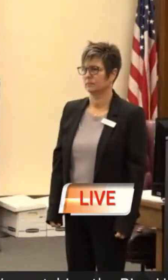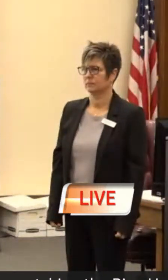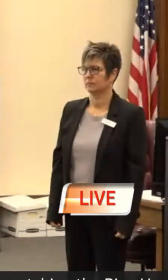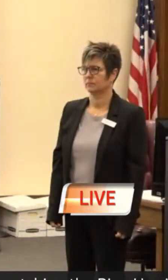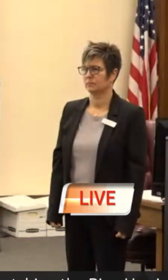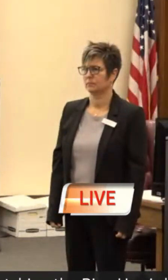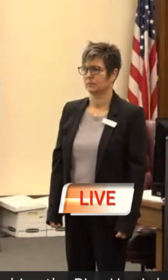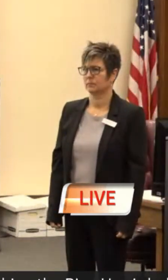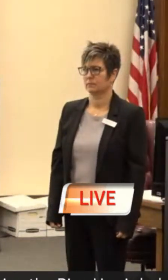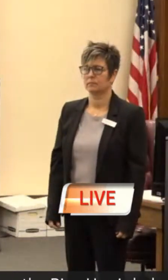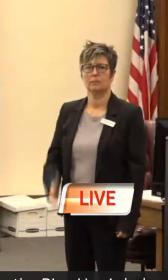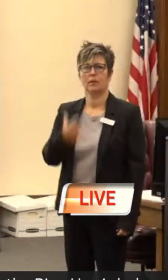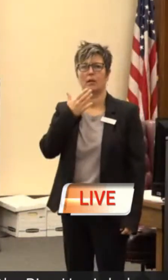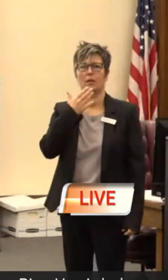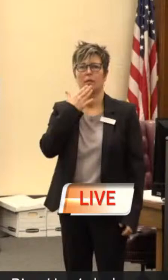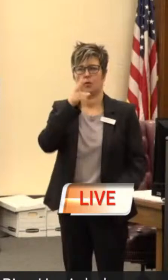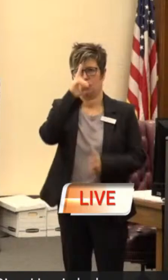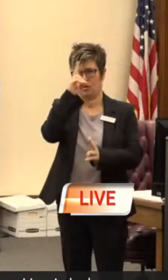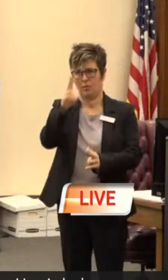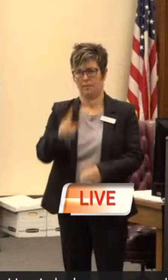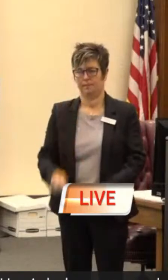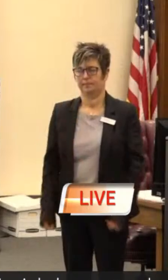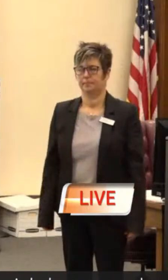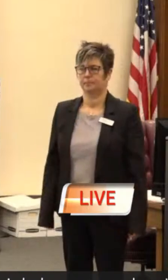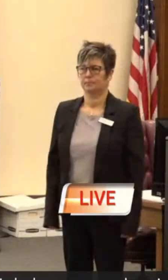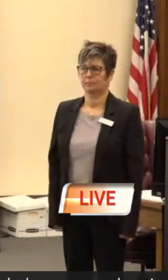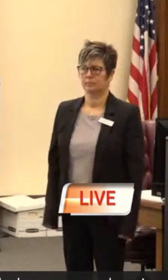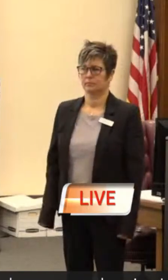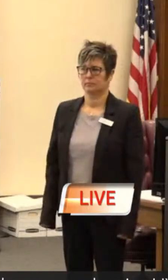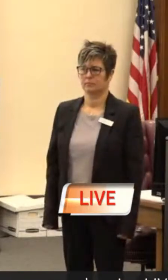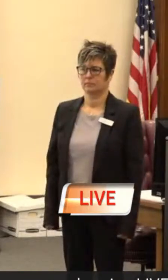what you want to do. Thank you, Your Honor.